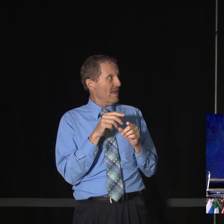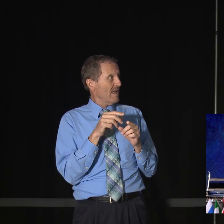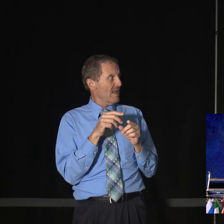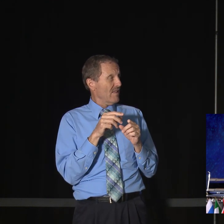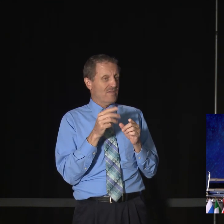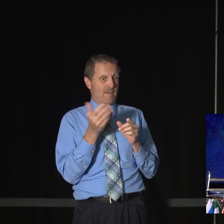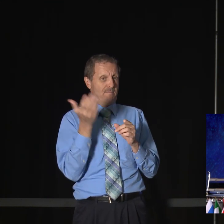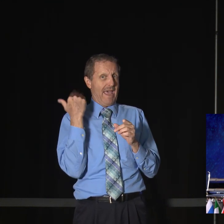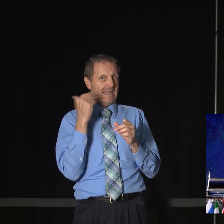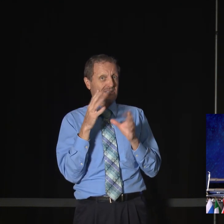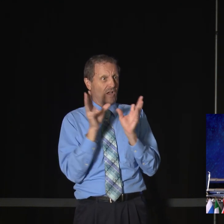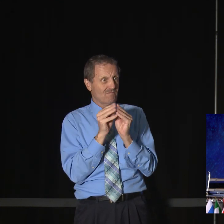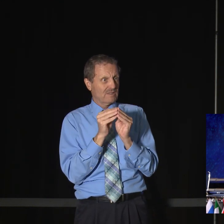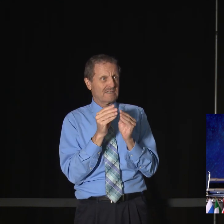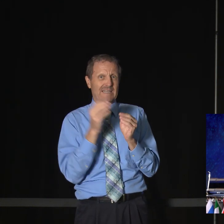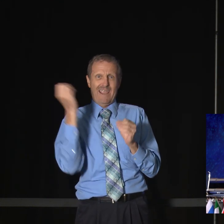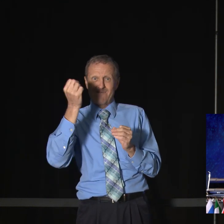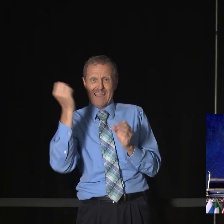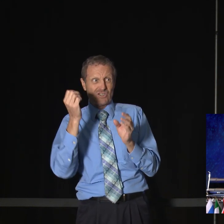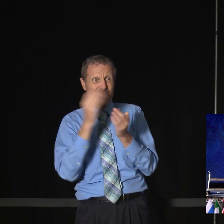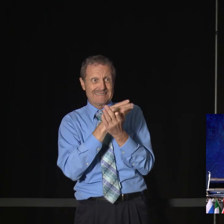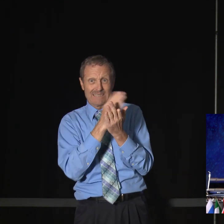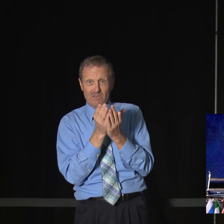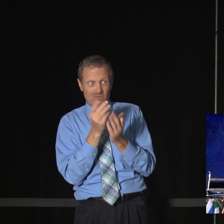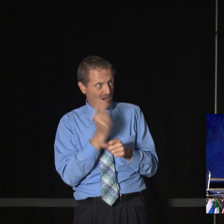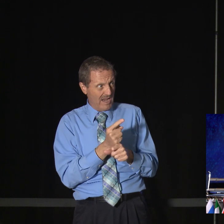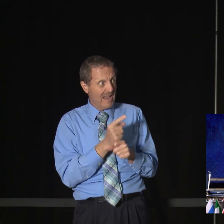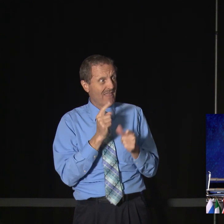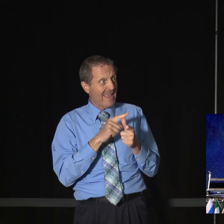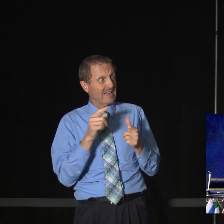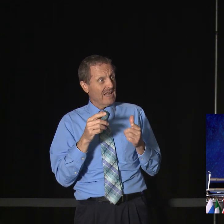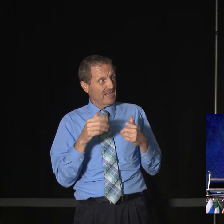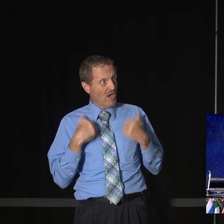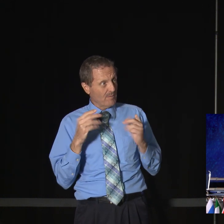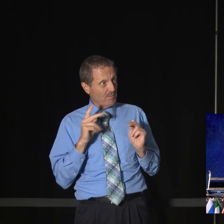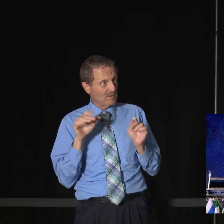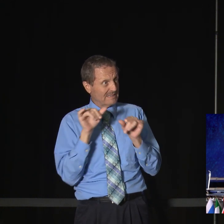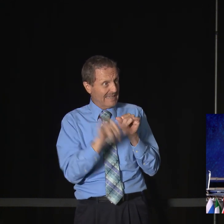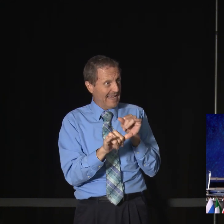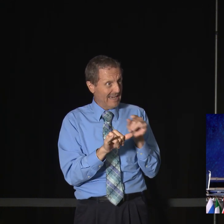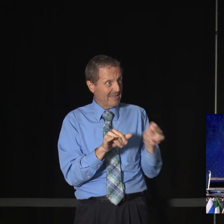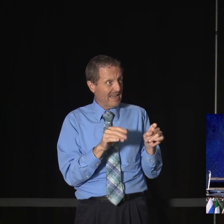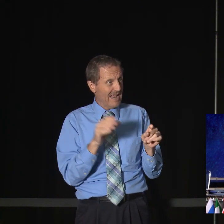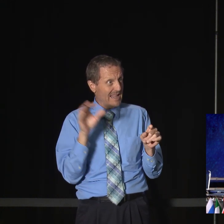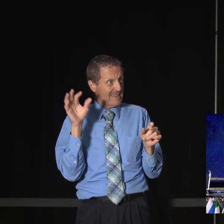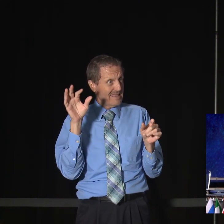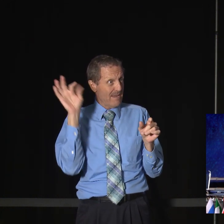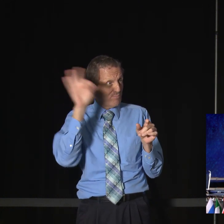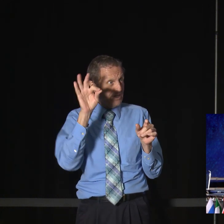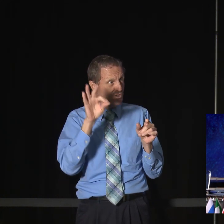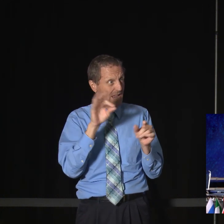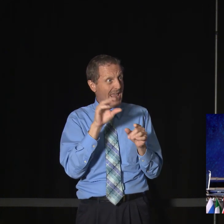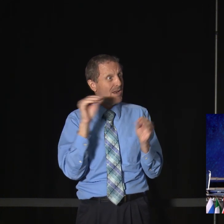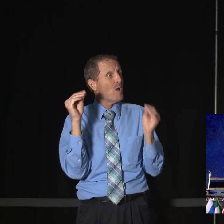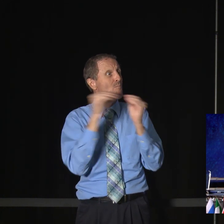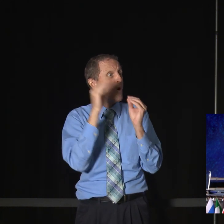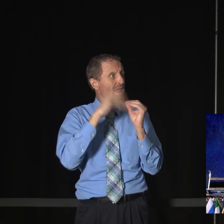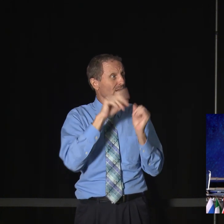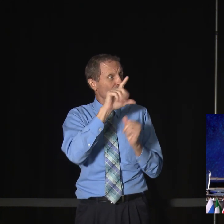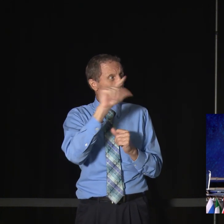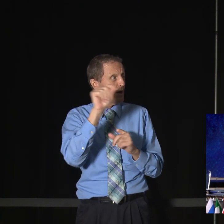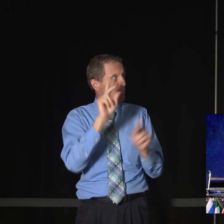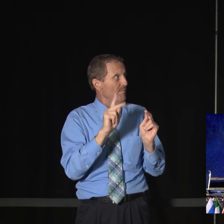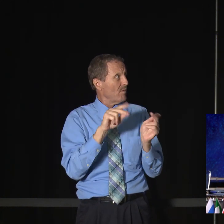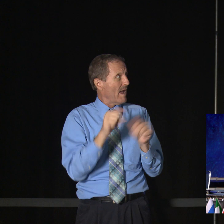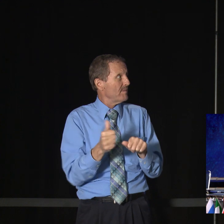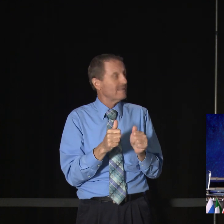post-conference, which was an evangelistic series, and after that, young people stayed and they preached, and more than 20 people got baptized after that. That's